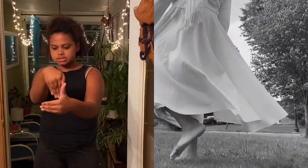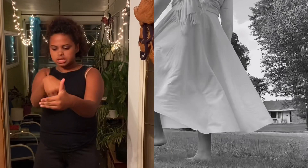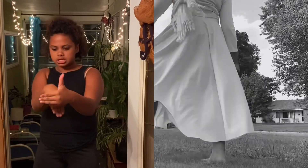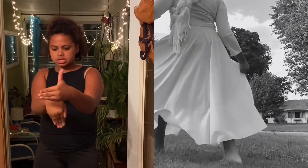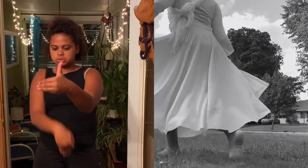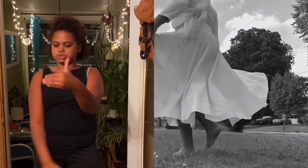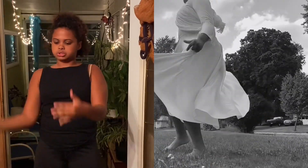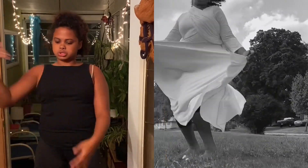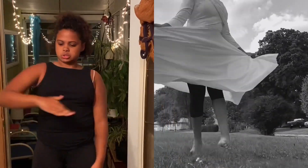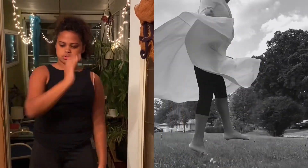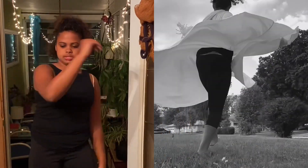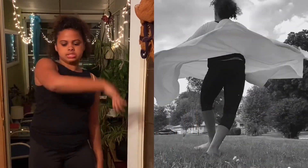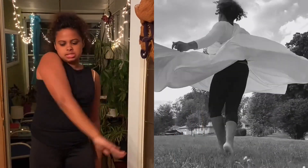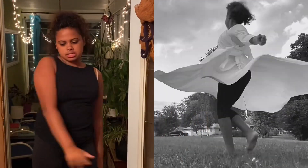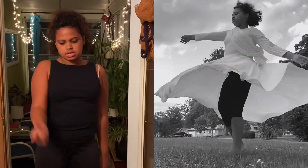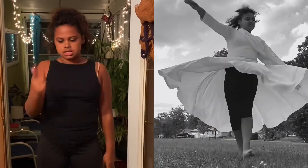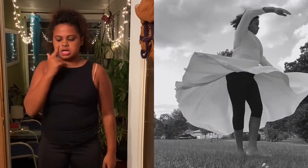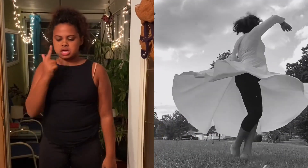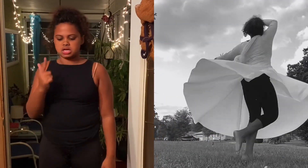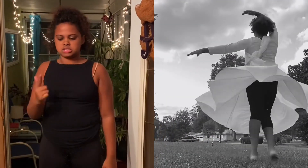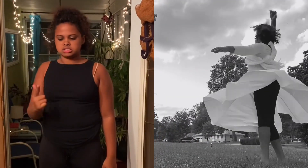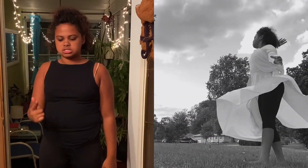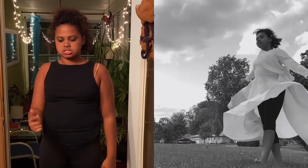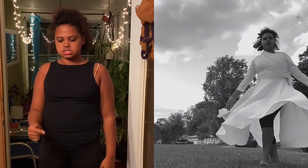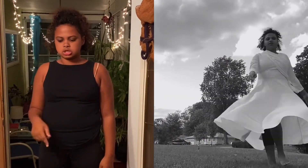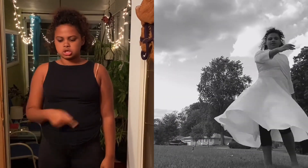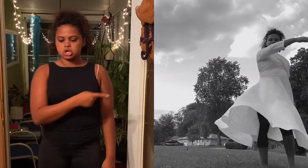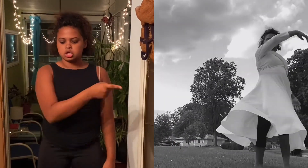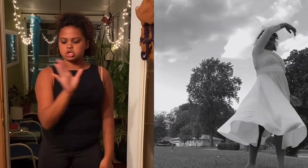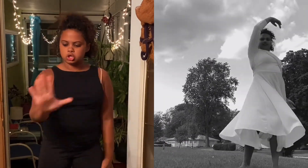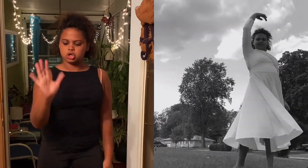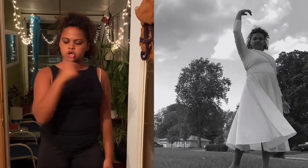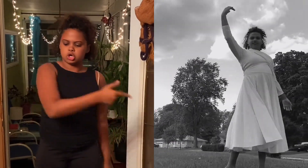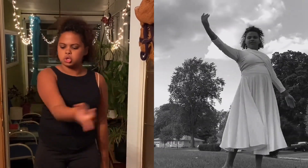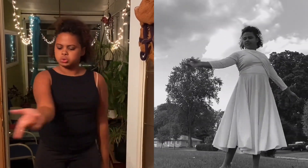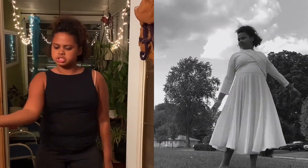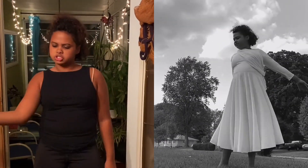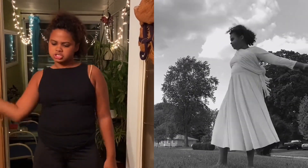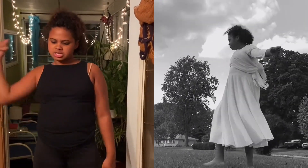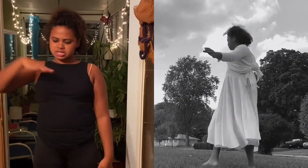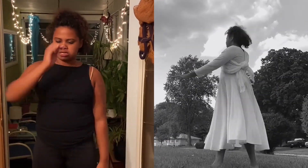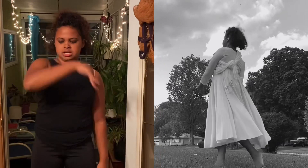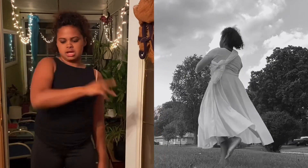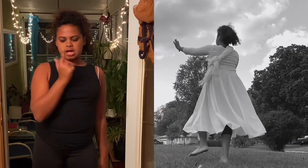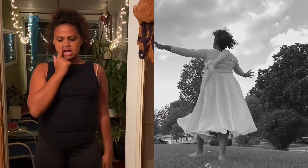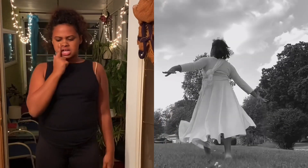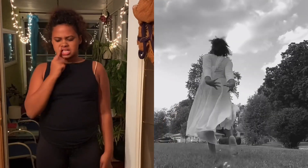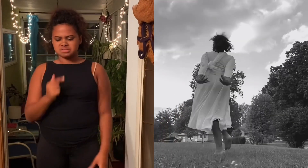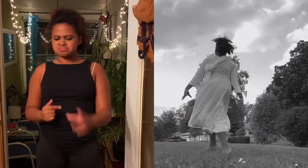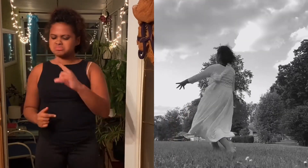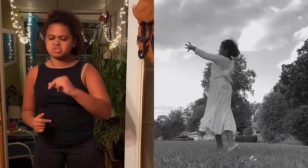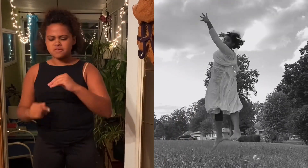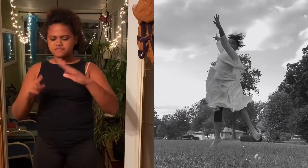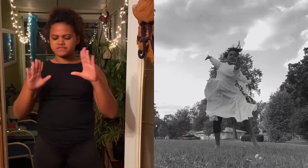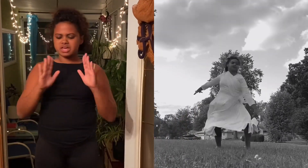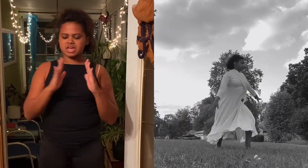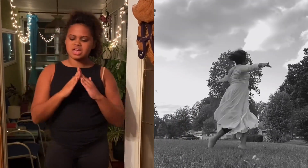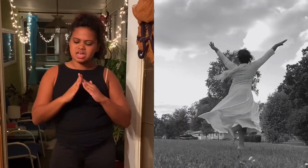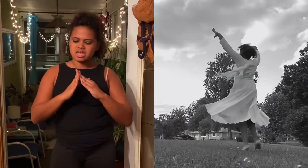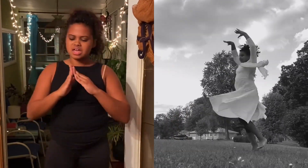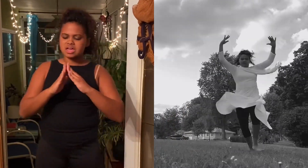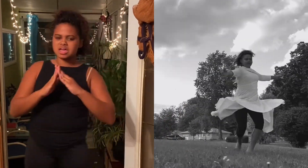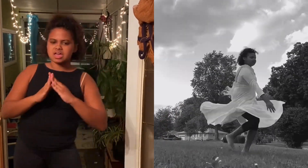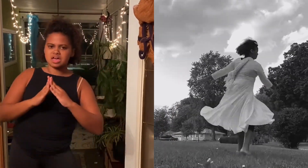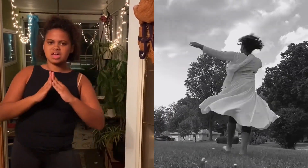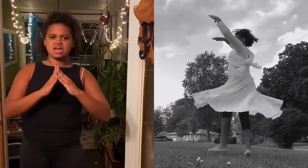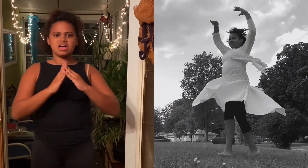inside those ocean eyes Your ocean eyes don't fall